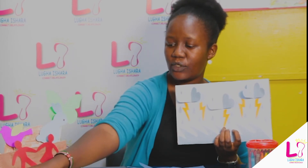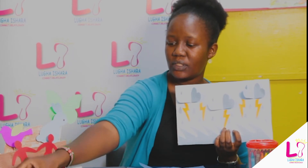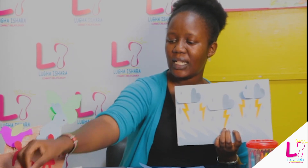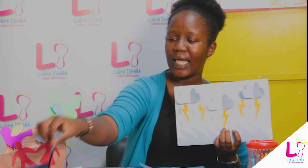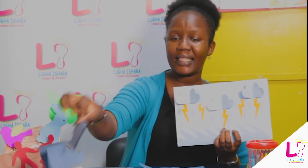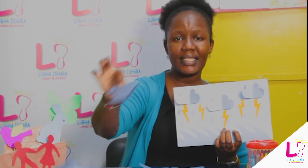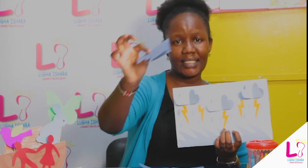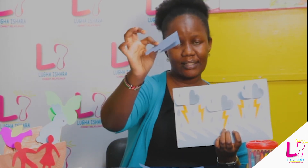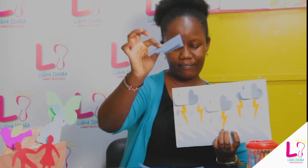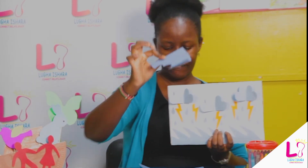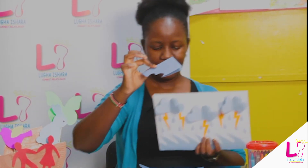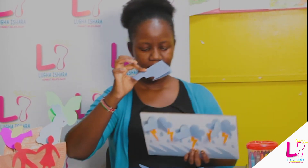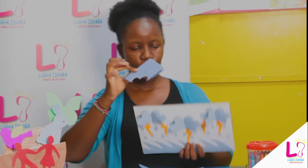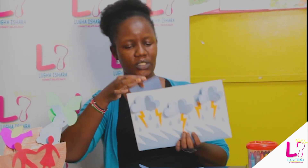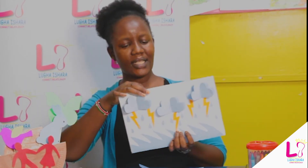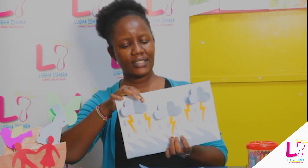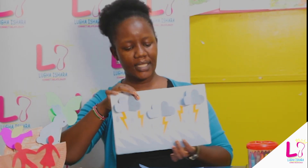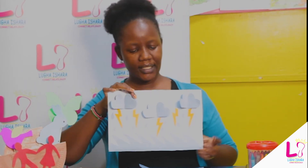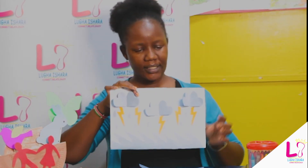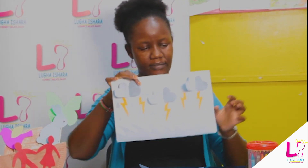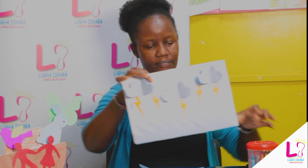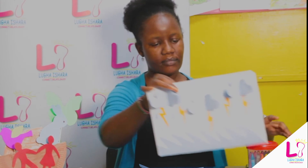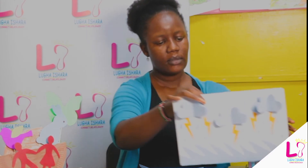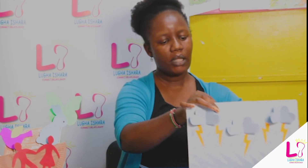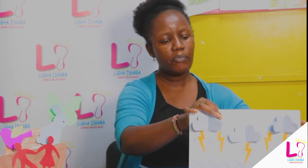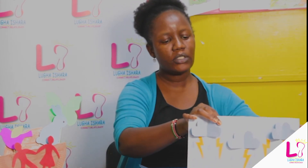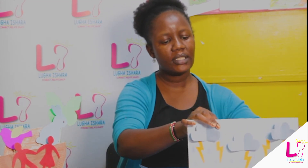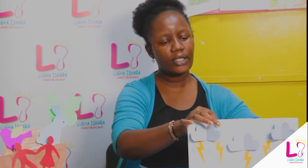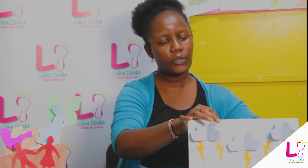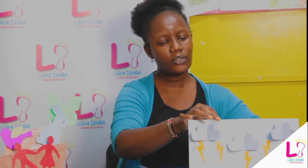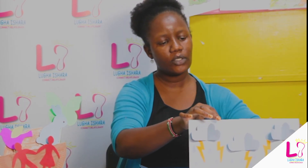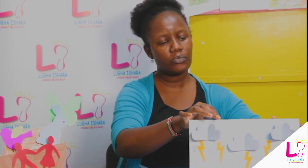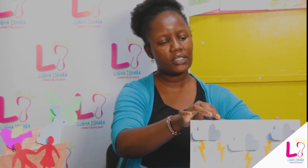see it like this? You just take it and put it that way so that you may see.